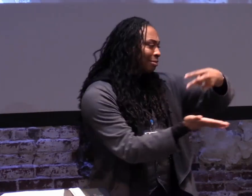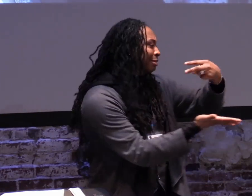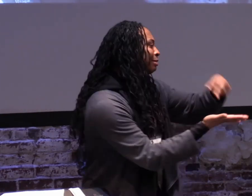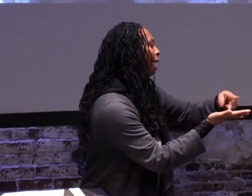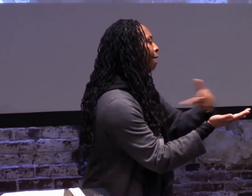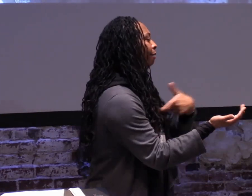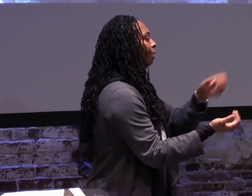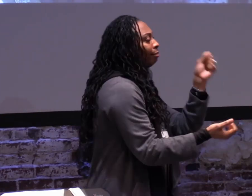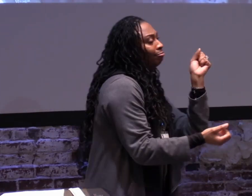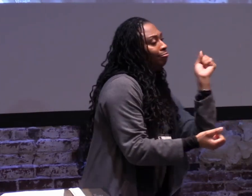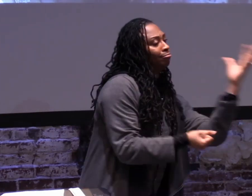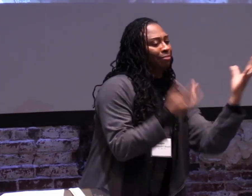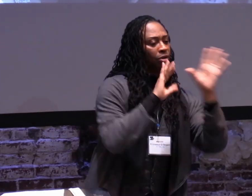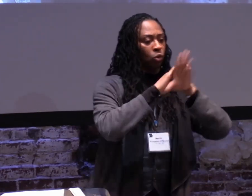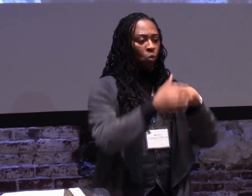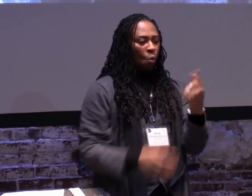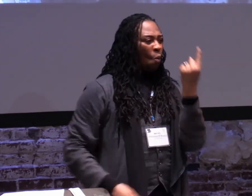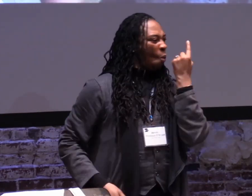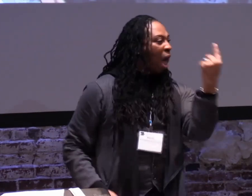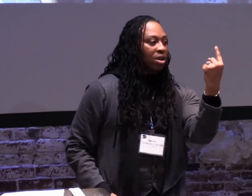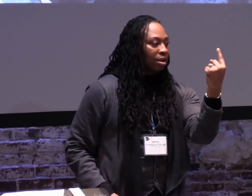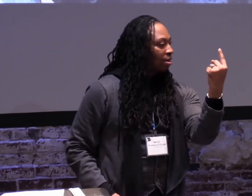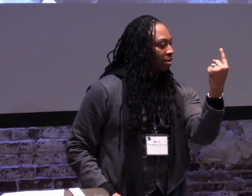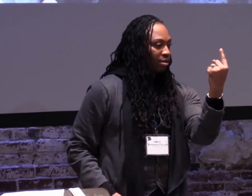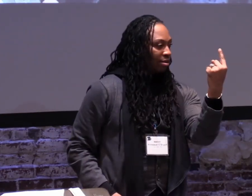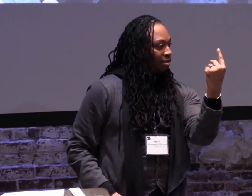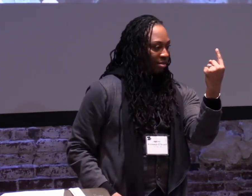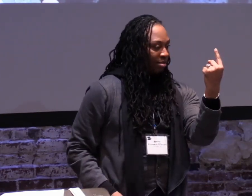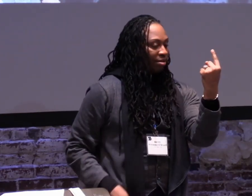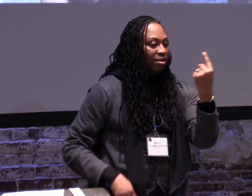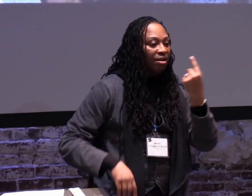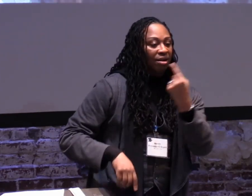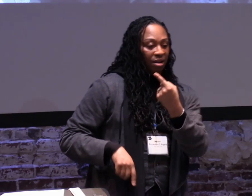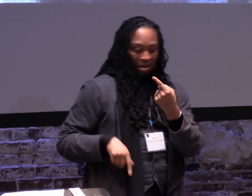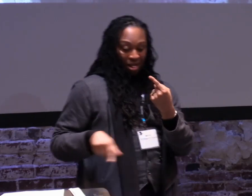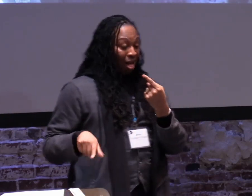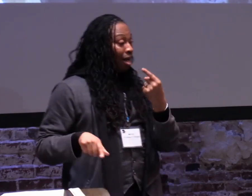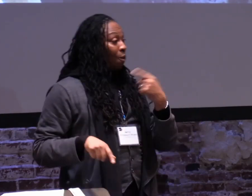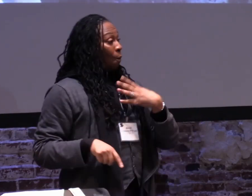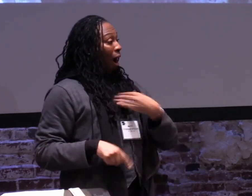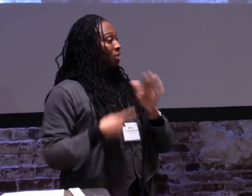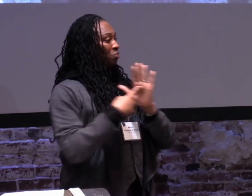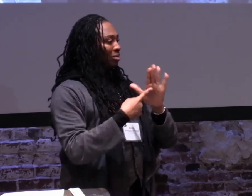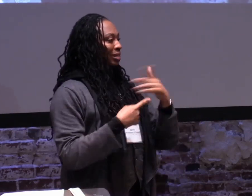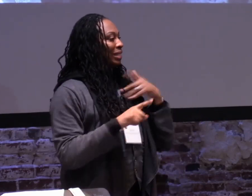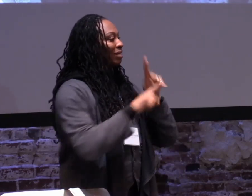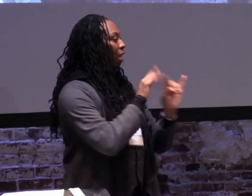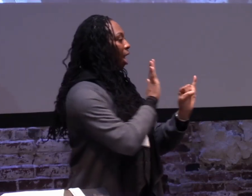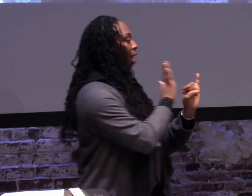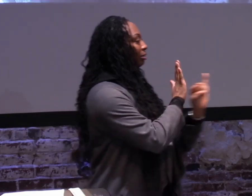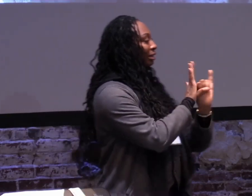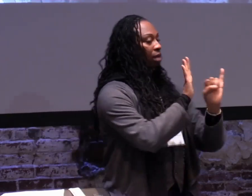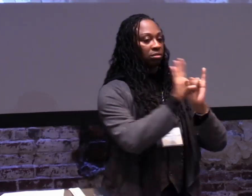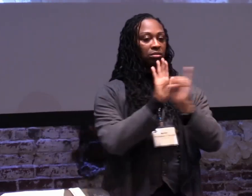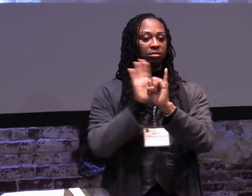So in my work, I started to consider how can I use dance, these objects, to represent not exclusively dance,